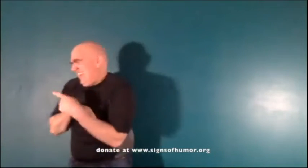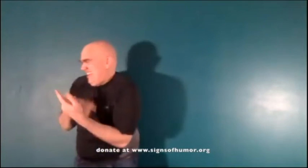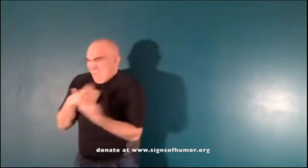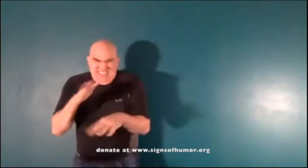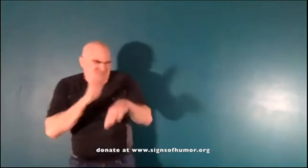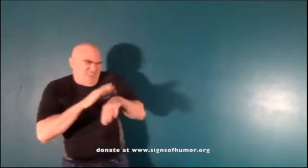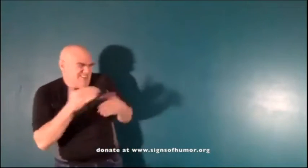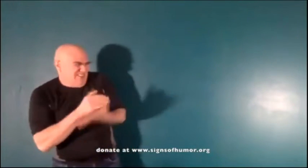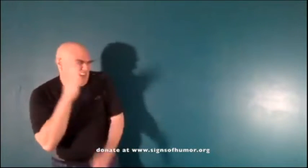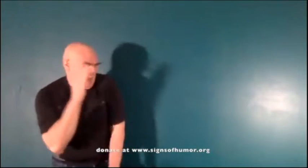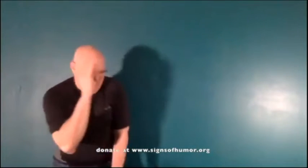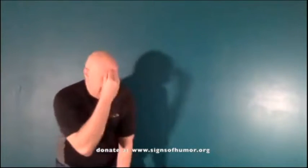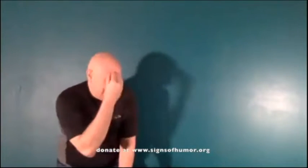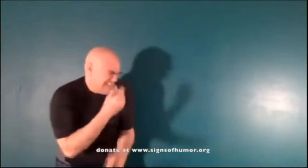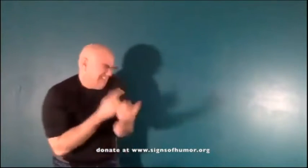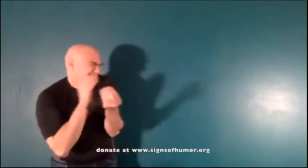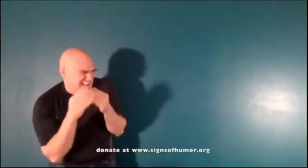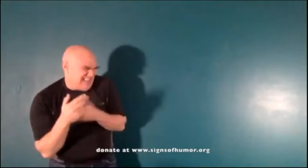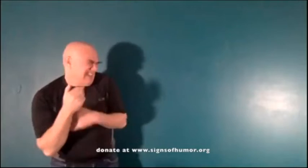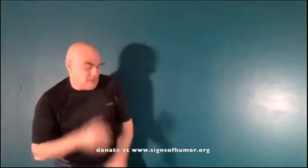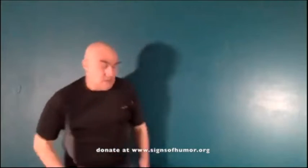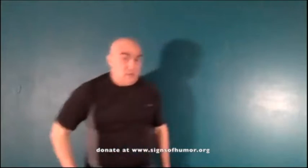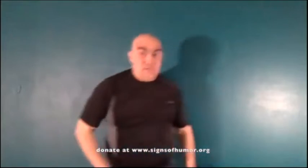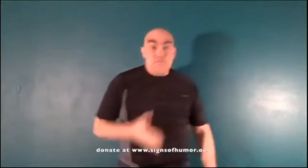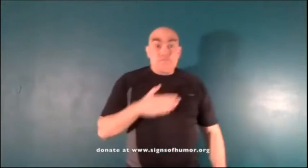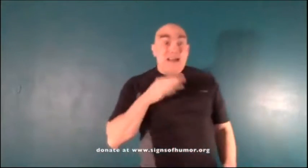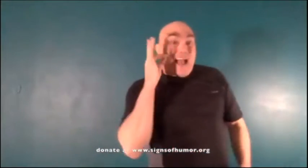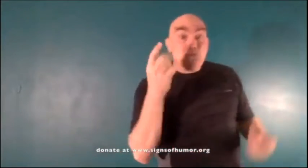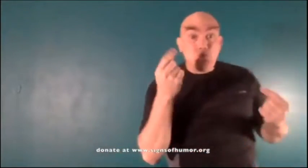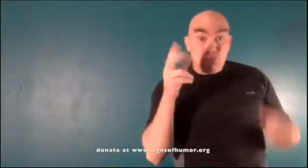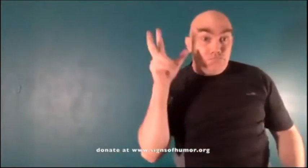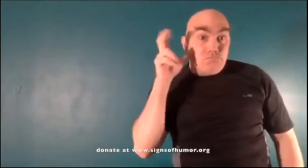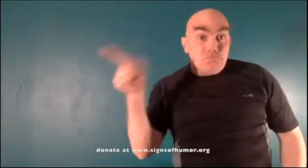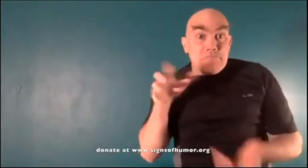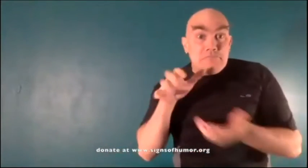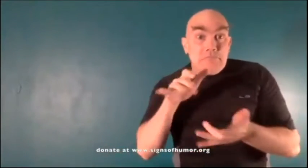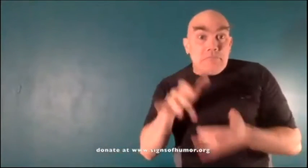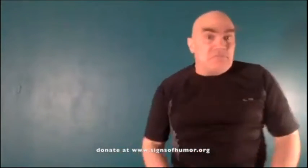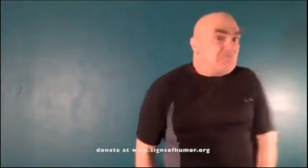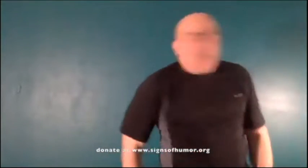And the old cats who have been around are like, we tried to tell him. Now we'll just call him